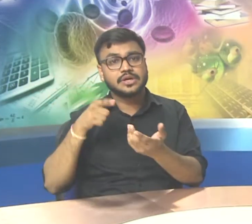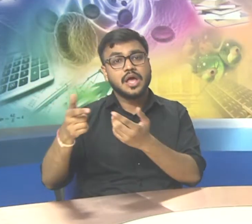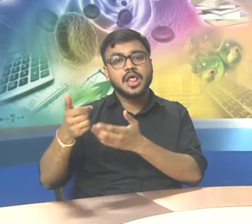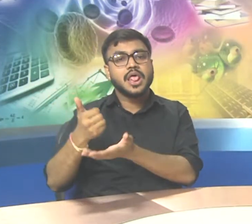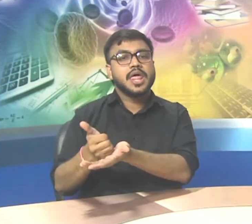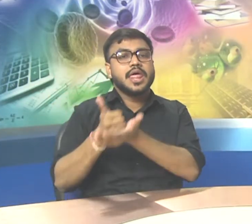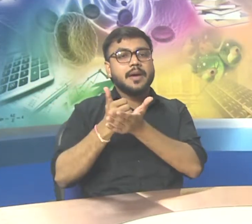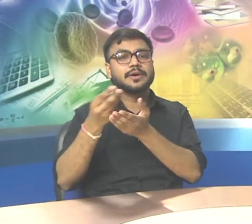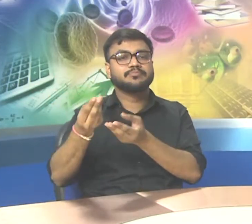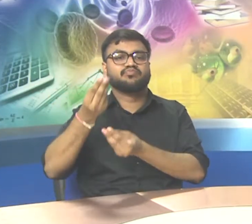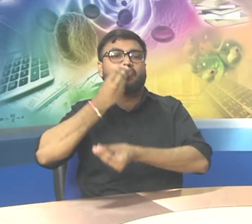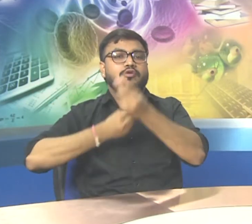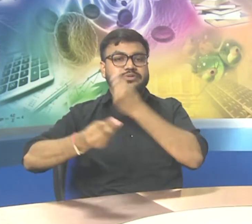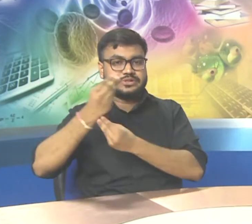milk. And next